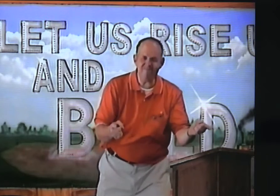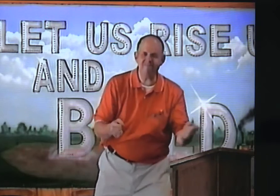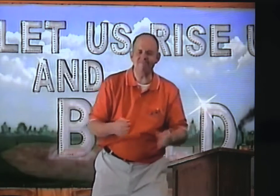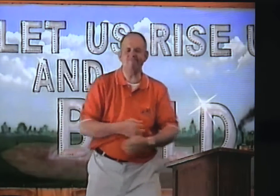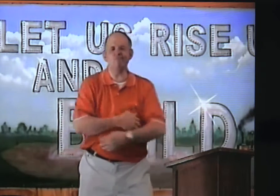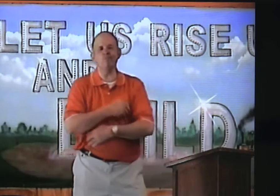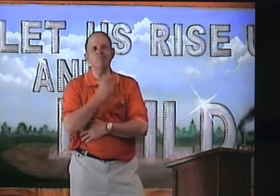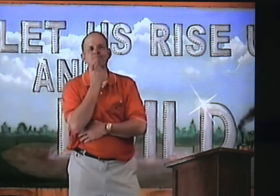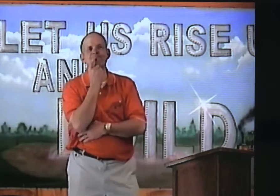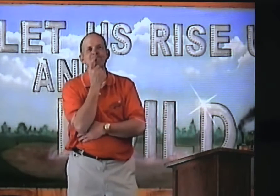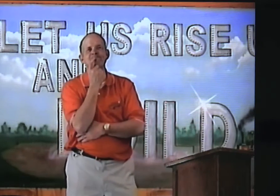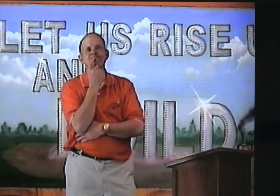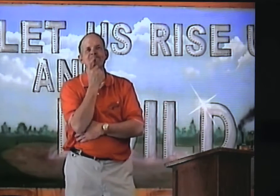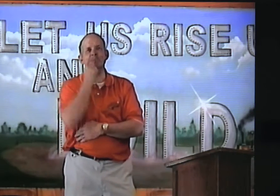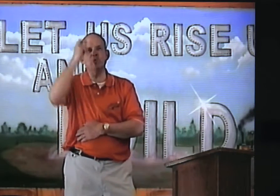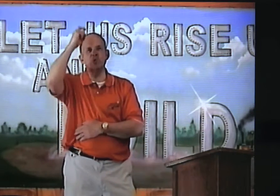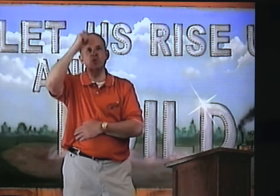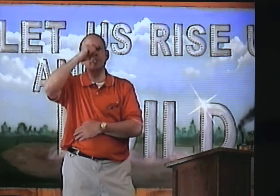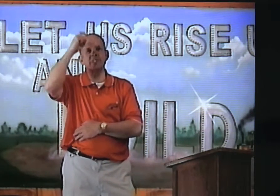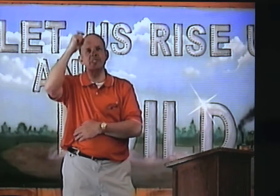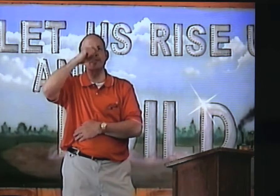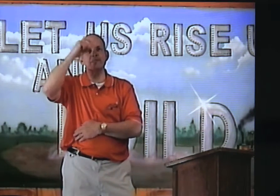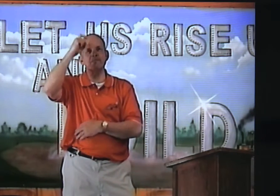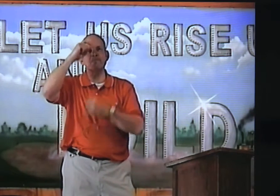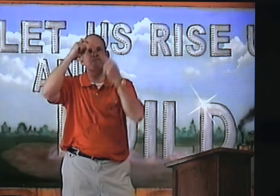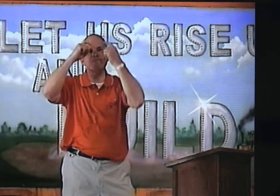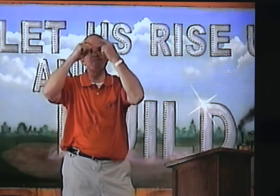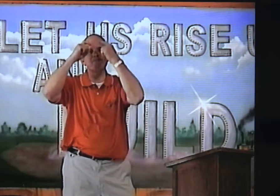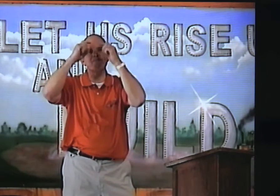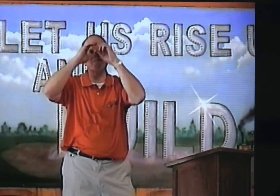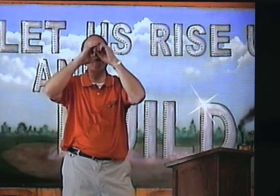baby. What do you think? Wisdom. I need wisdom.